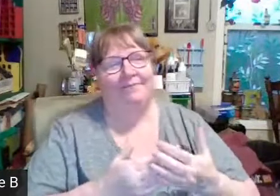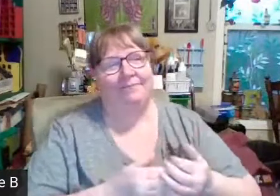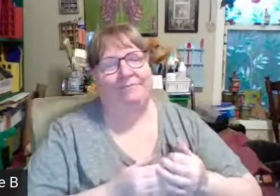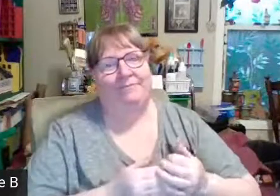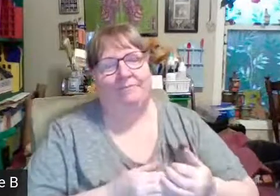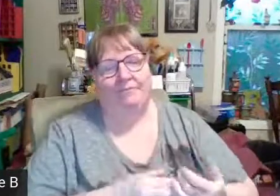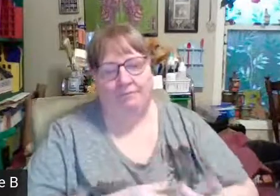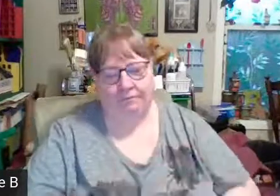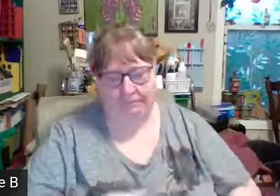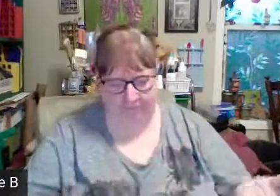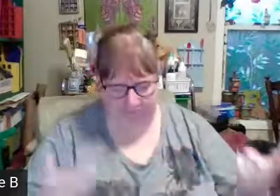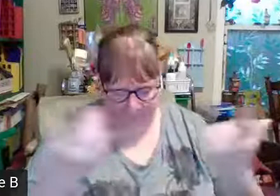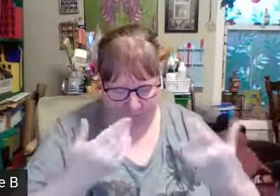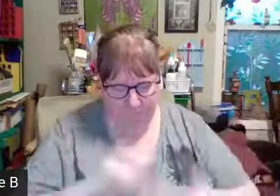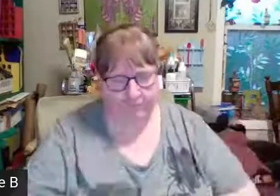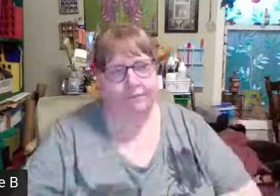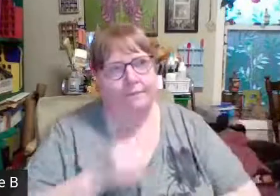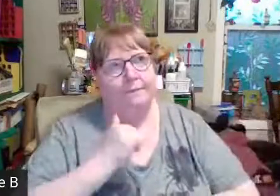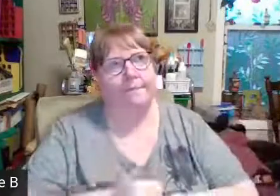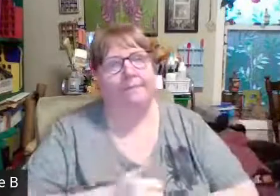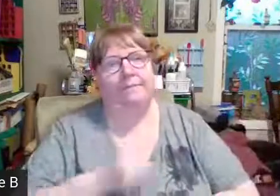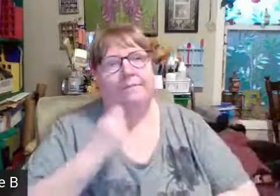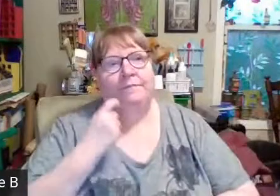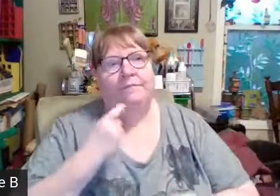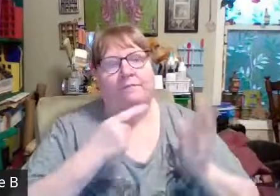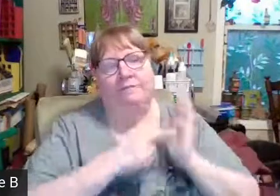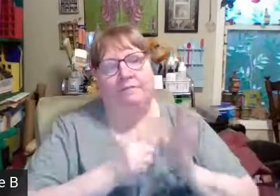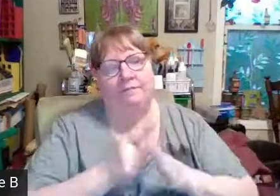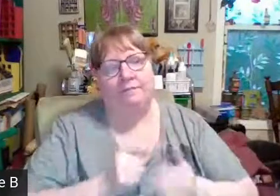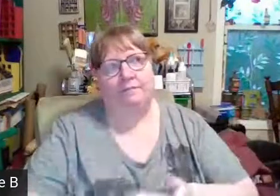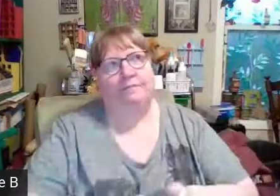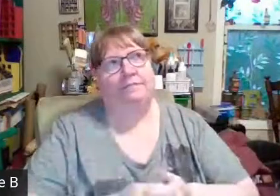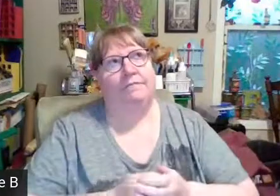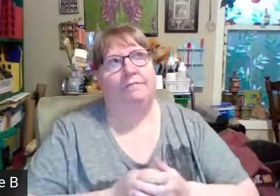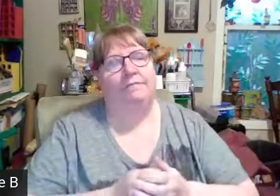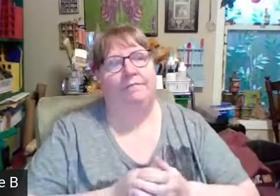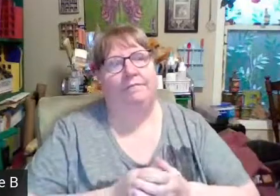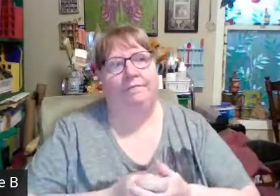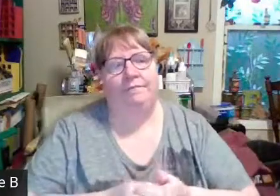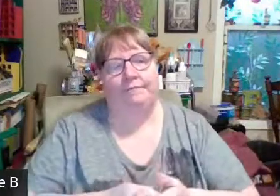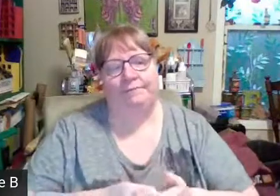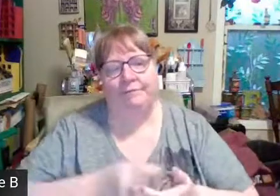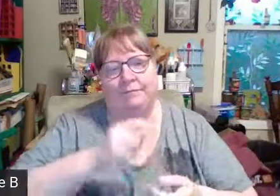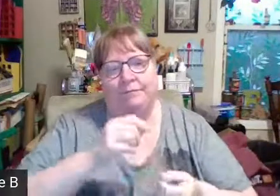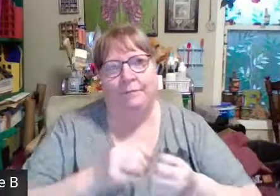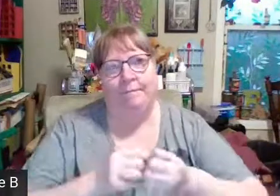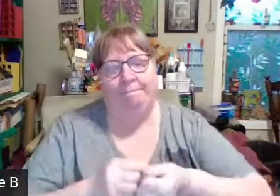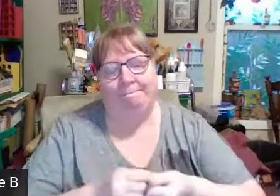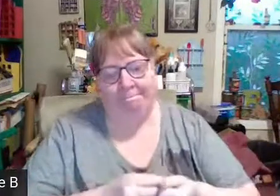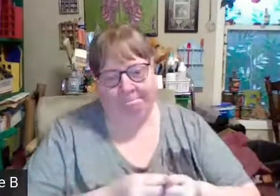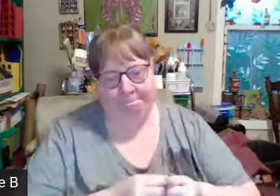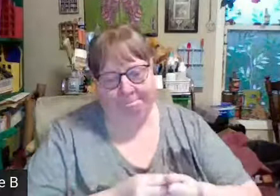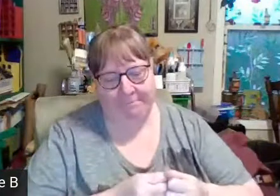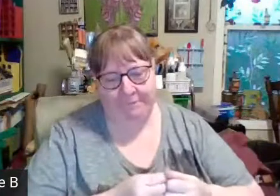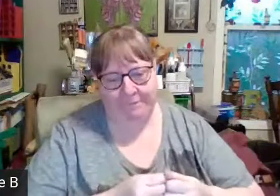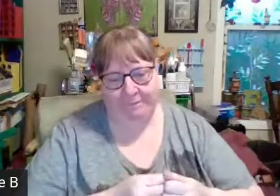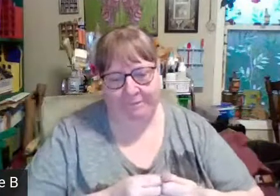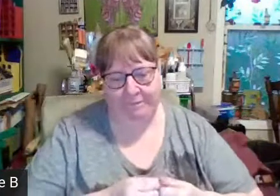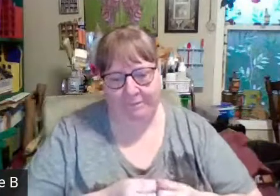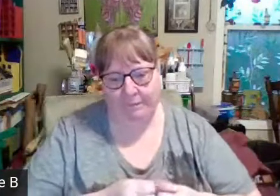is what we're trying to explain. When Jean Peter, Kim, and I were just chatting in one of our normal meetings, we